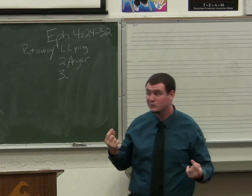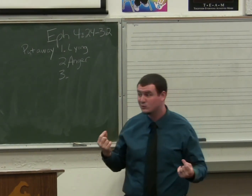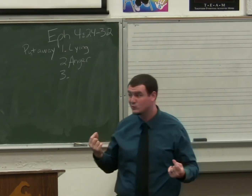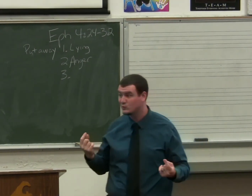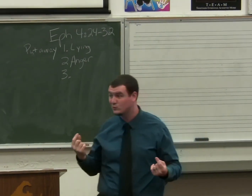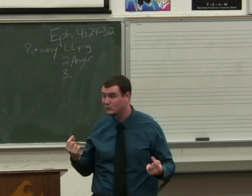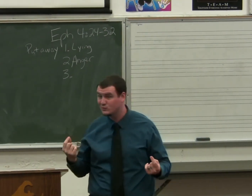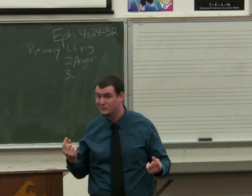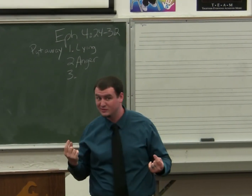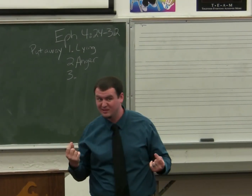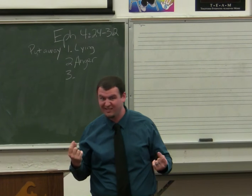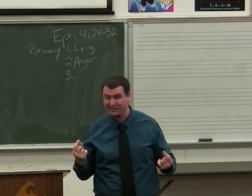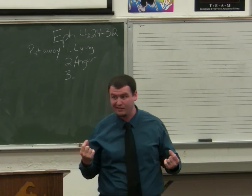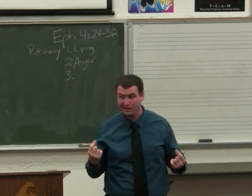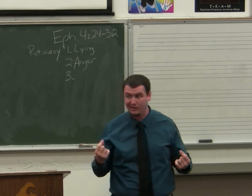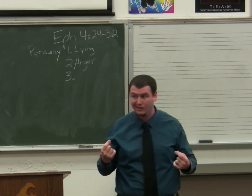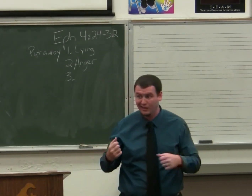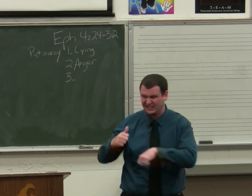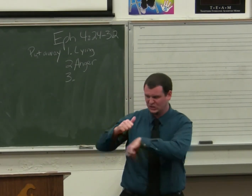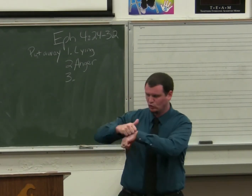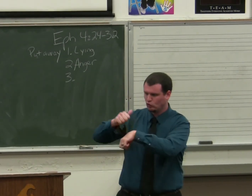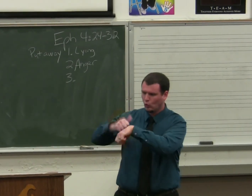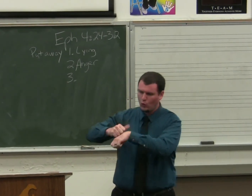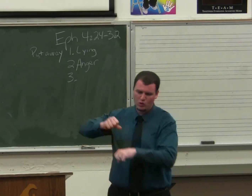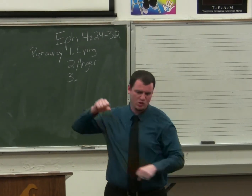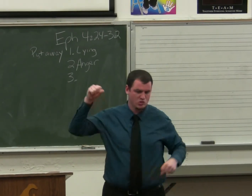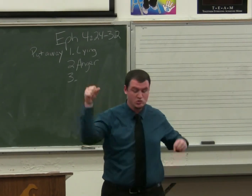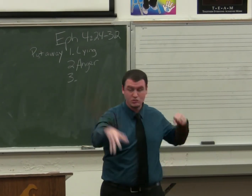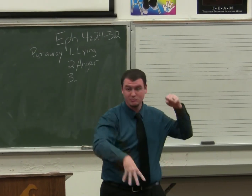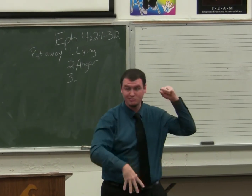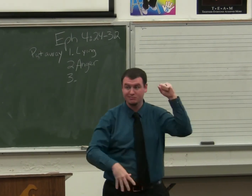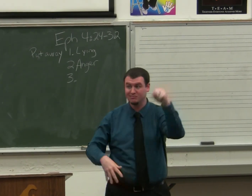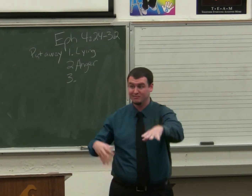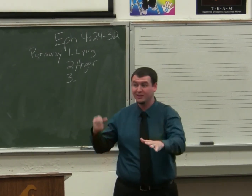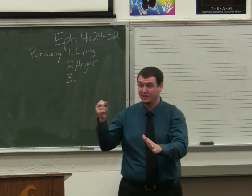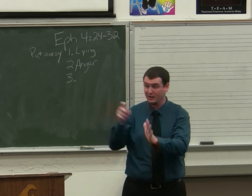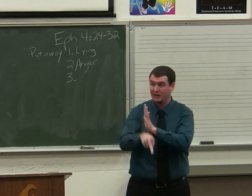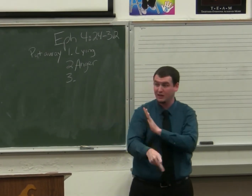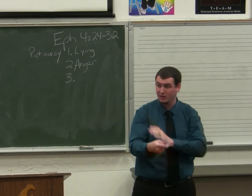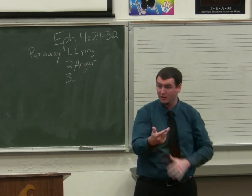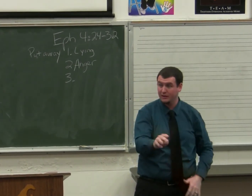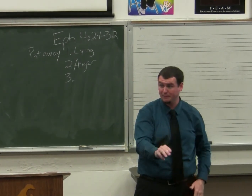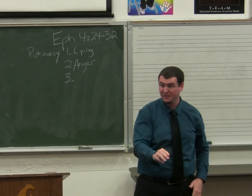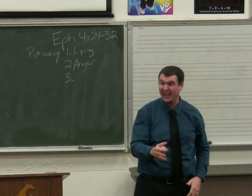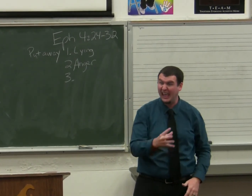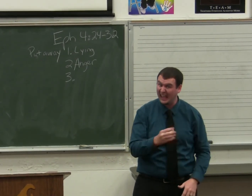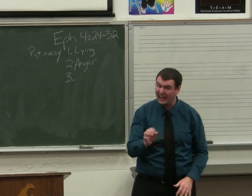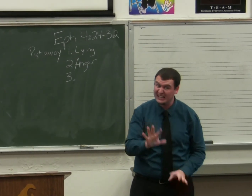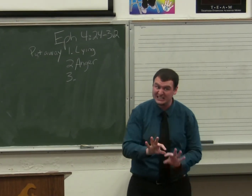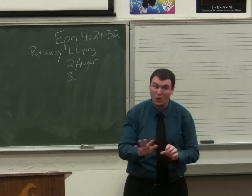Achan, he was a thief. He stole. So what did the people do?